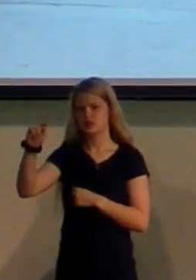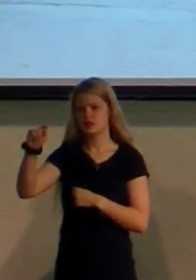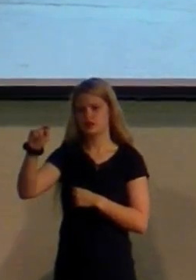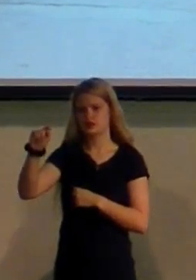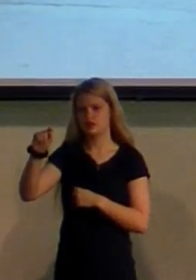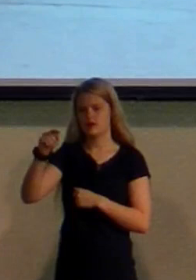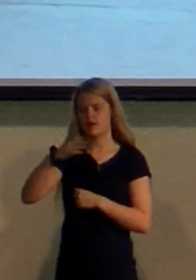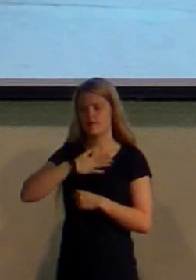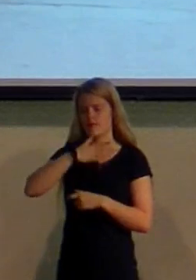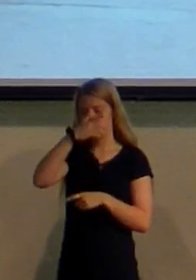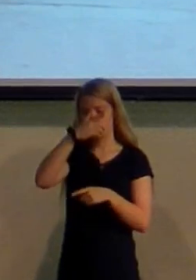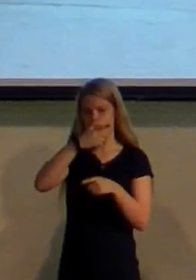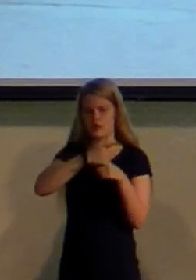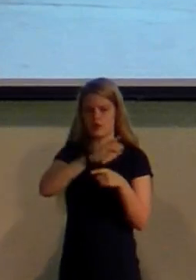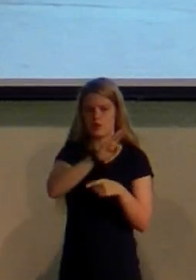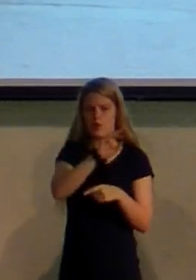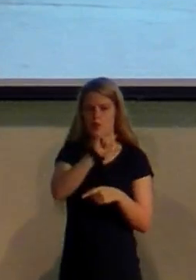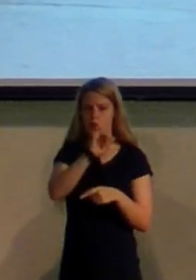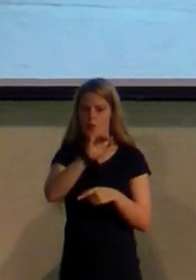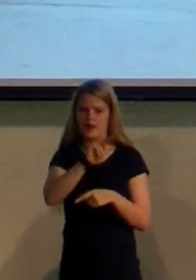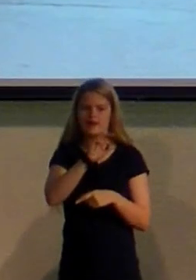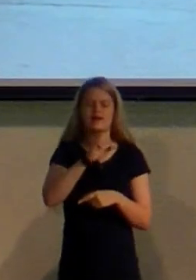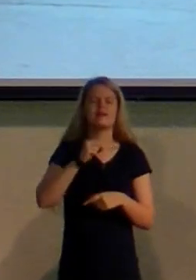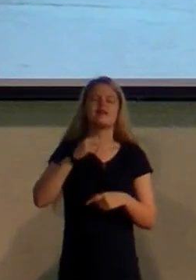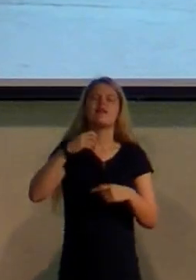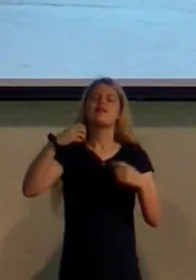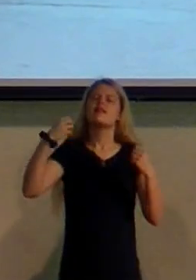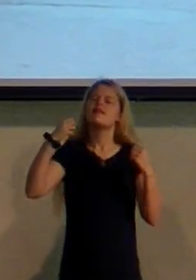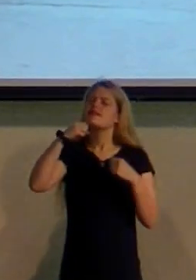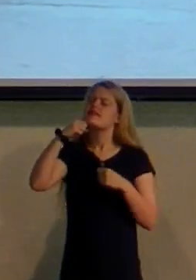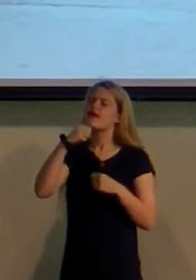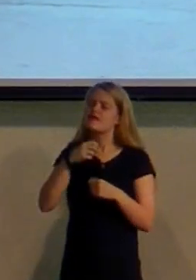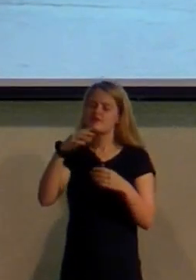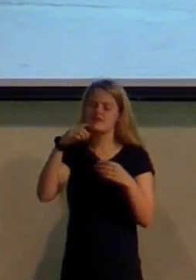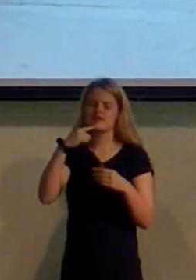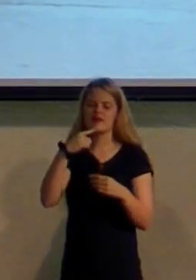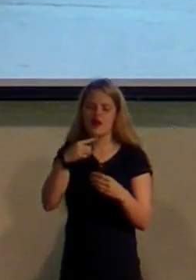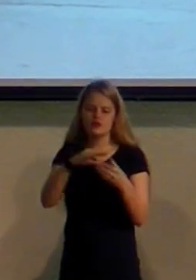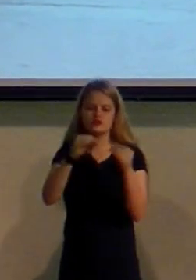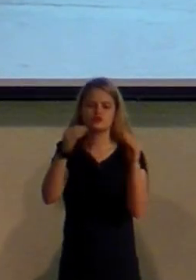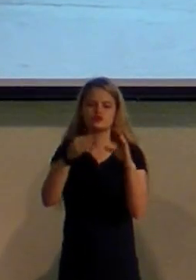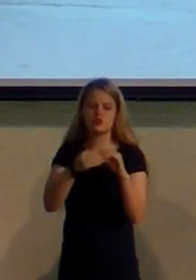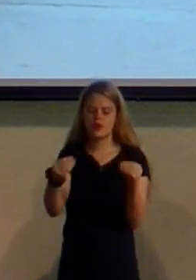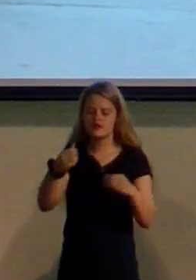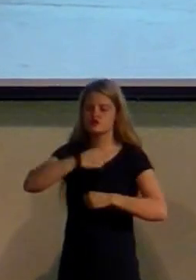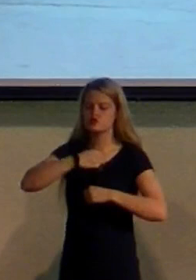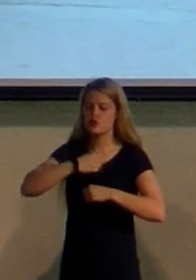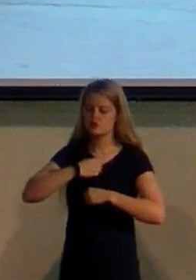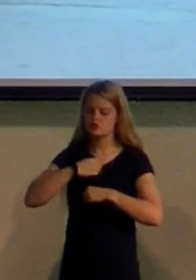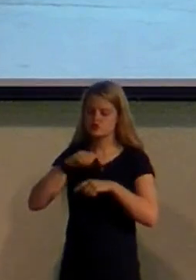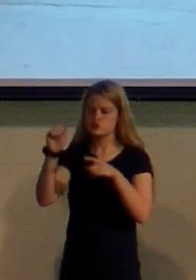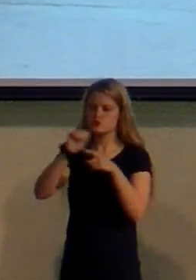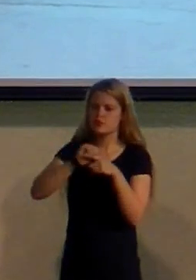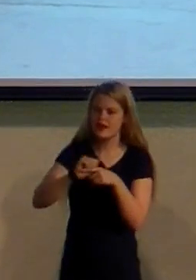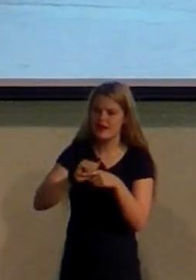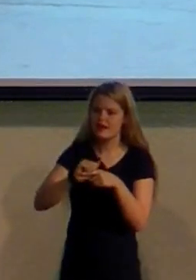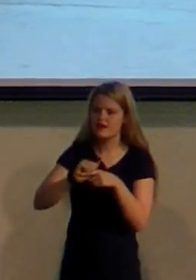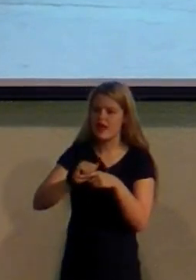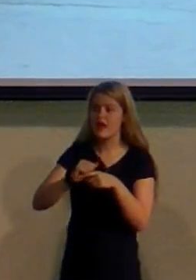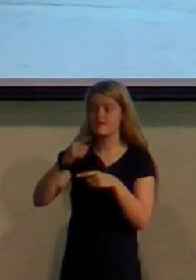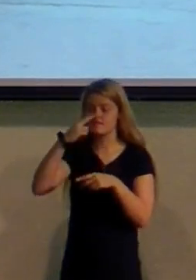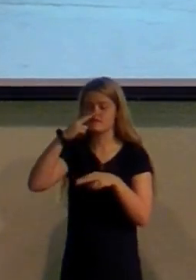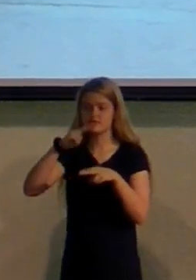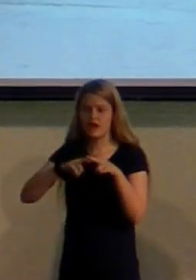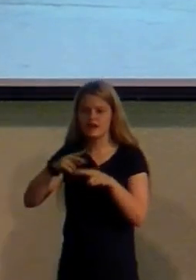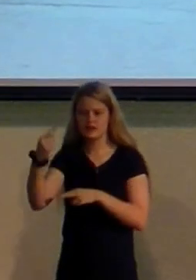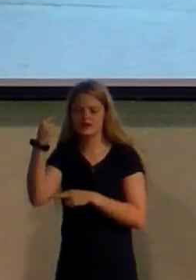brother Wayne loves to tell war stories and stories of soldiers training, and they're really a lot of fun to listen